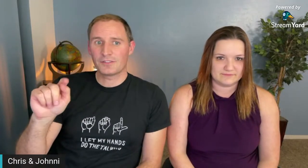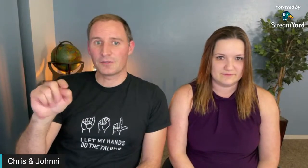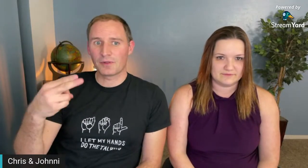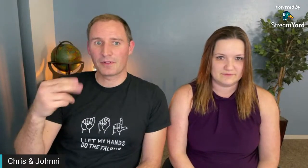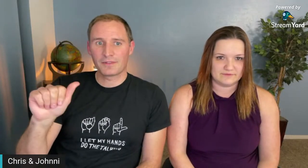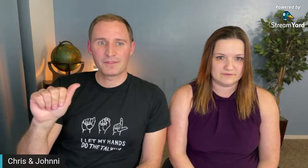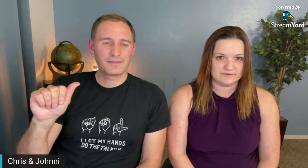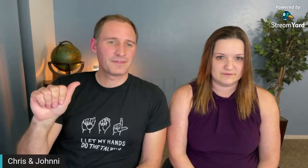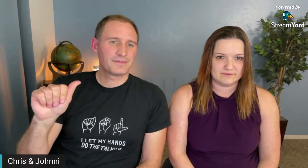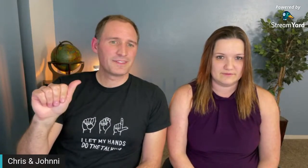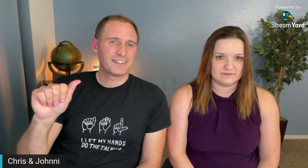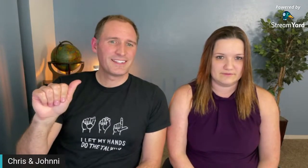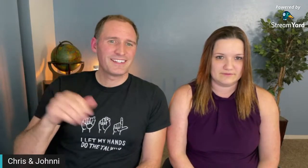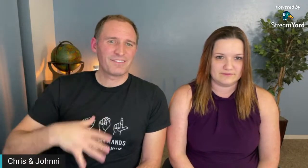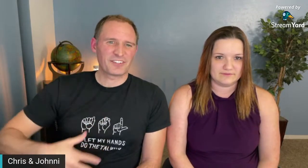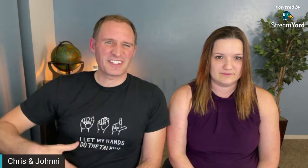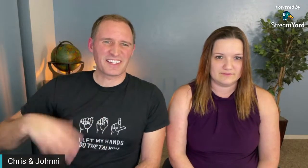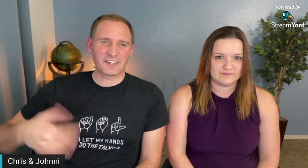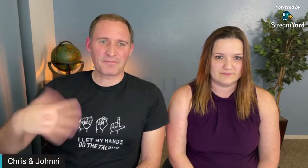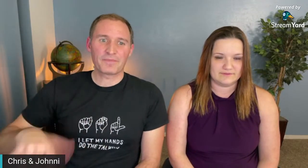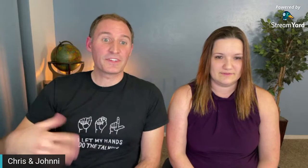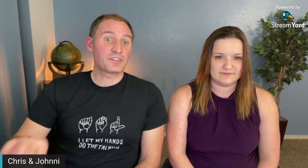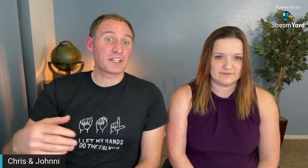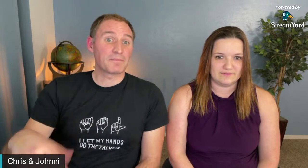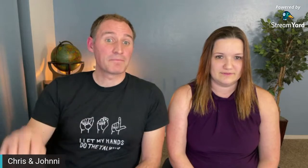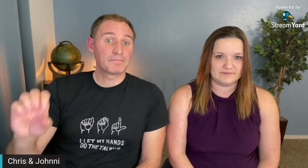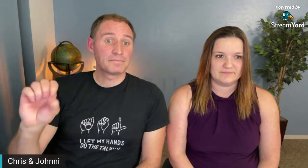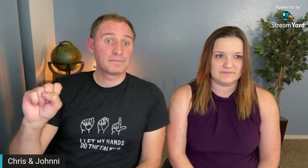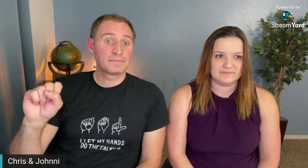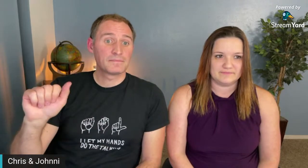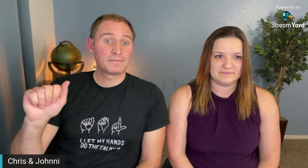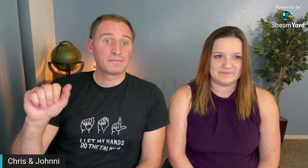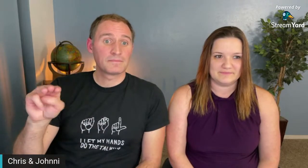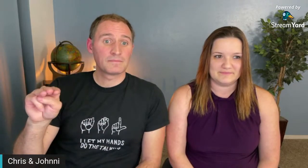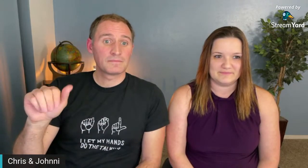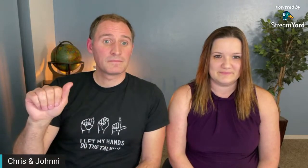Oof. You guys getting tired? Let's do it again.